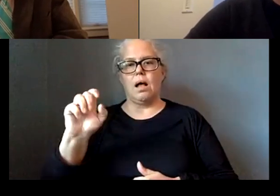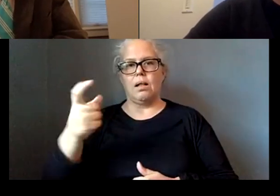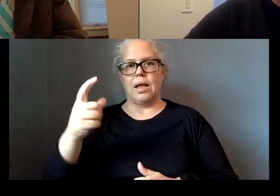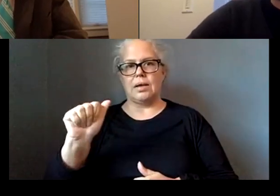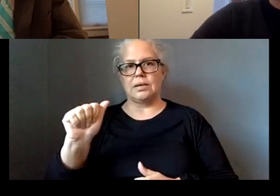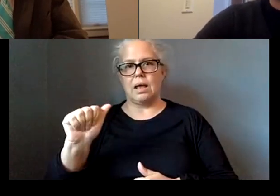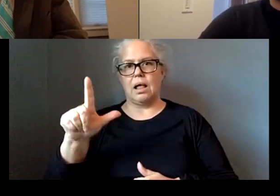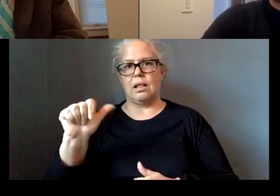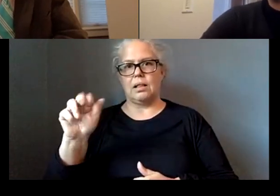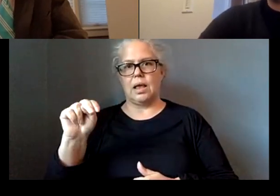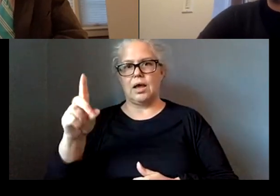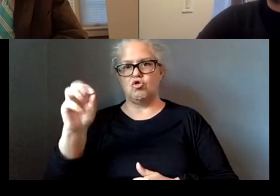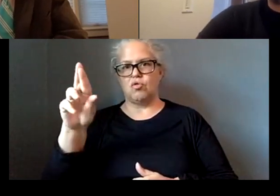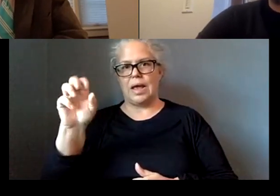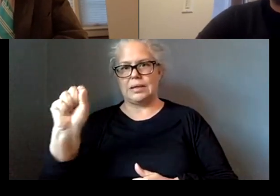hand. Go ahead.